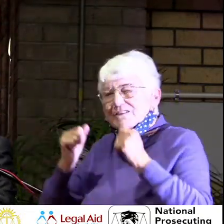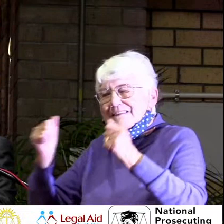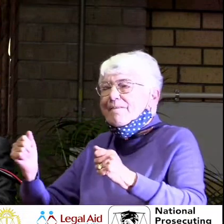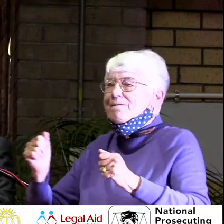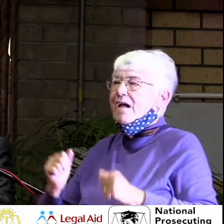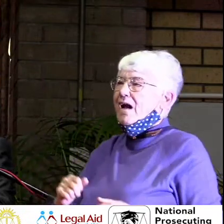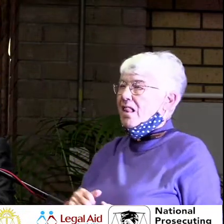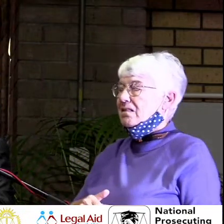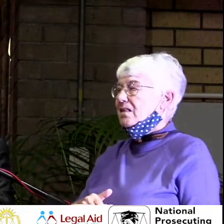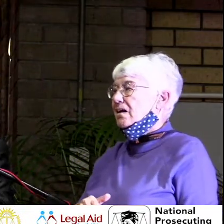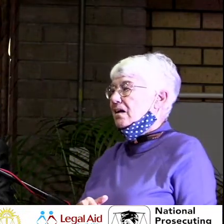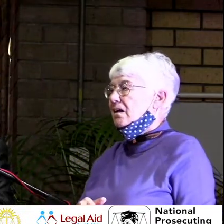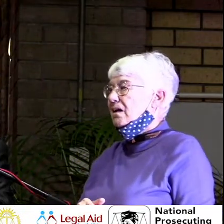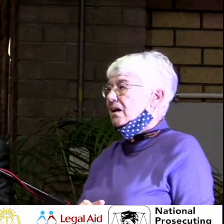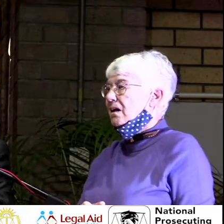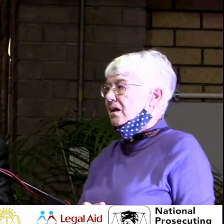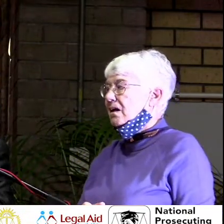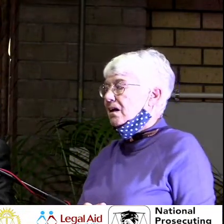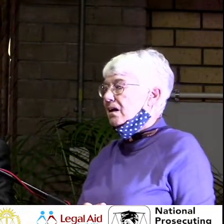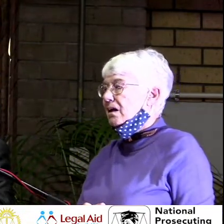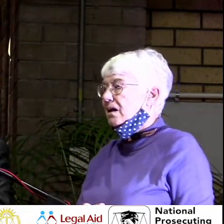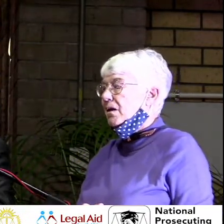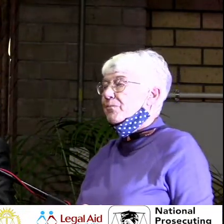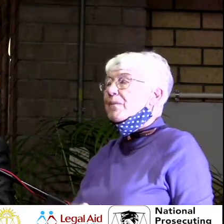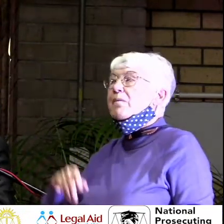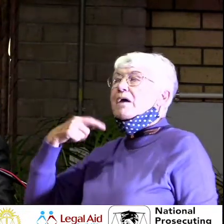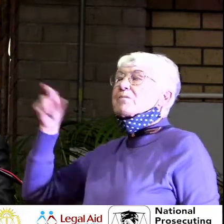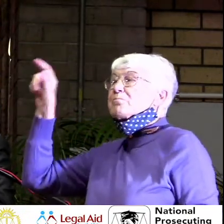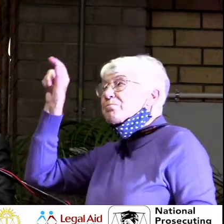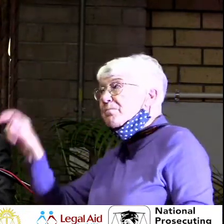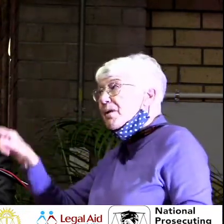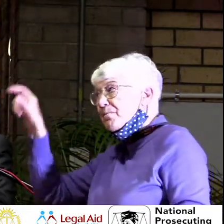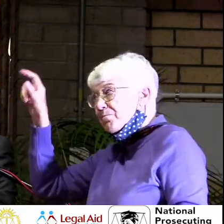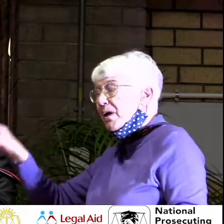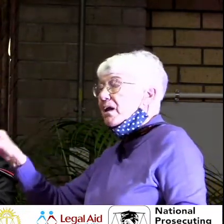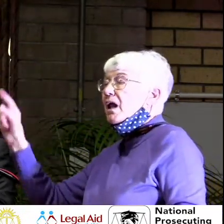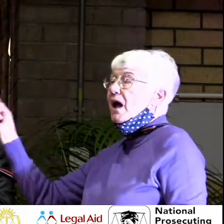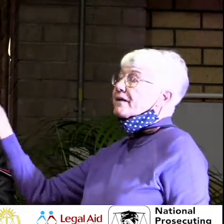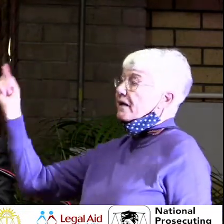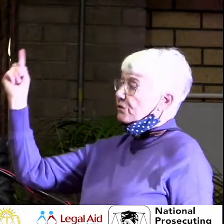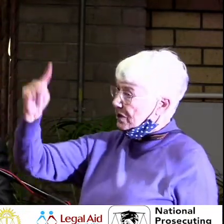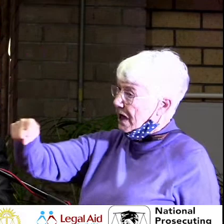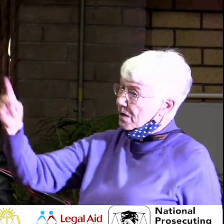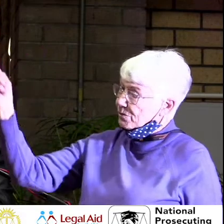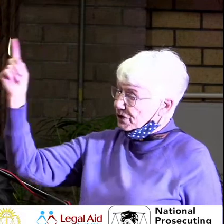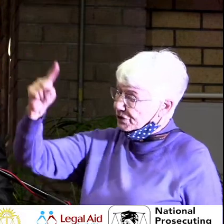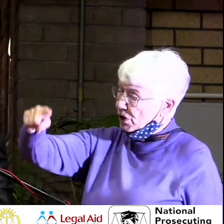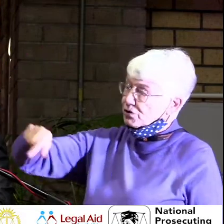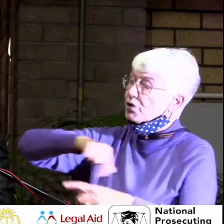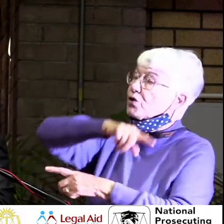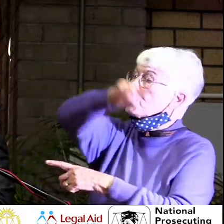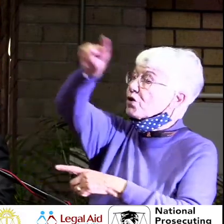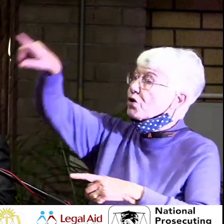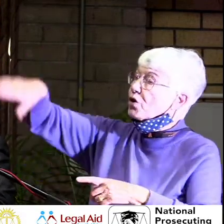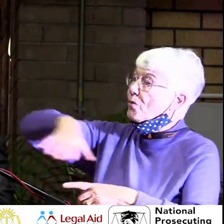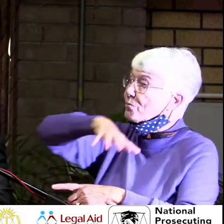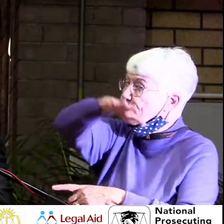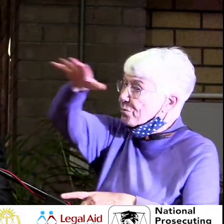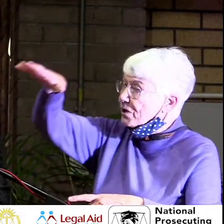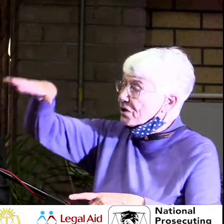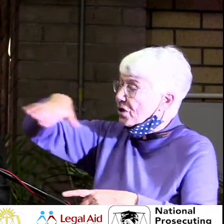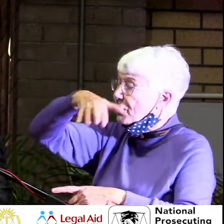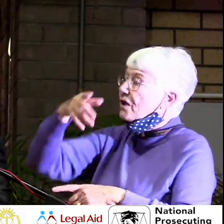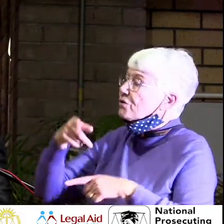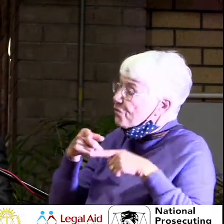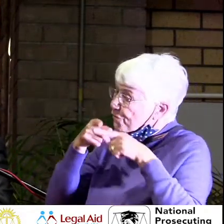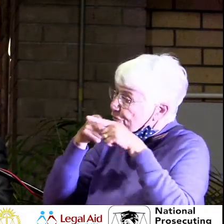officials having a follow-up with different community-based organizations that are working